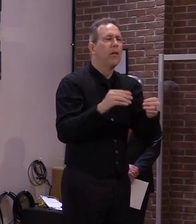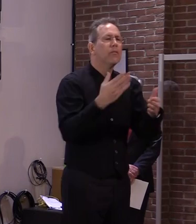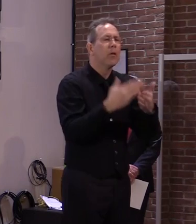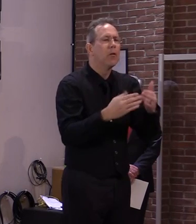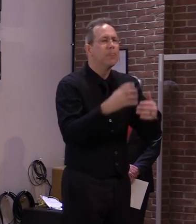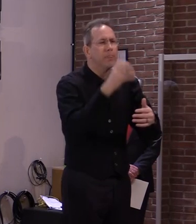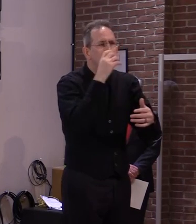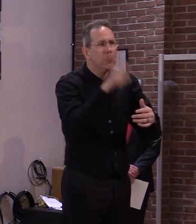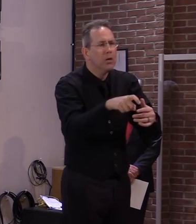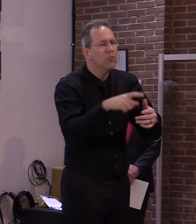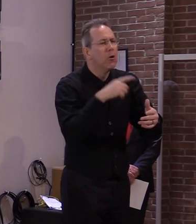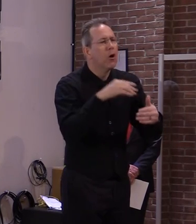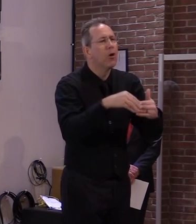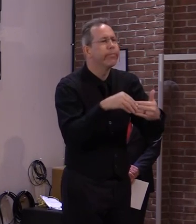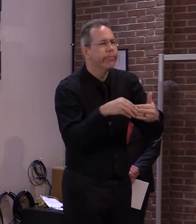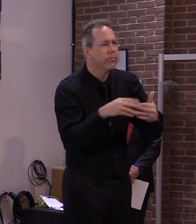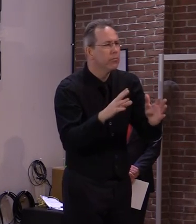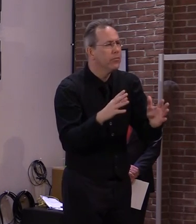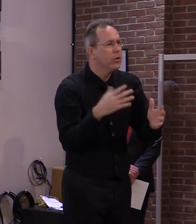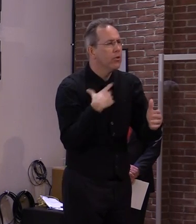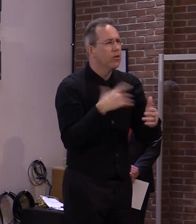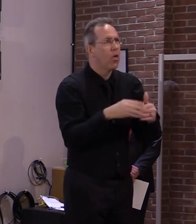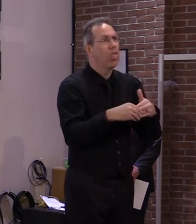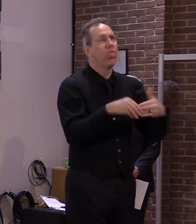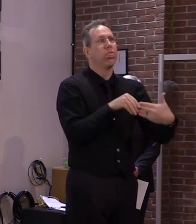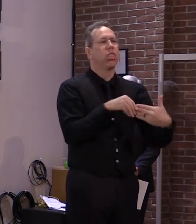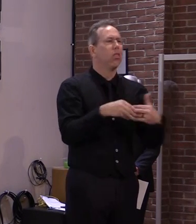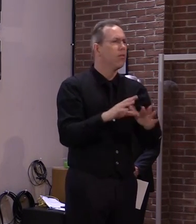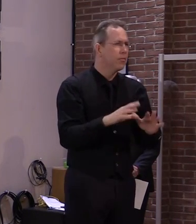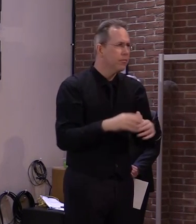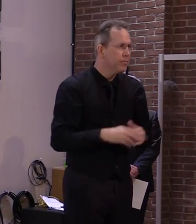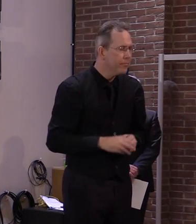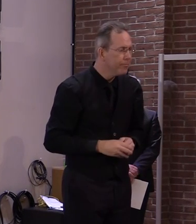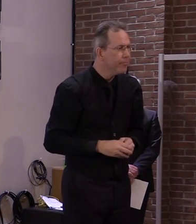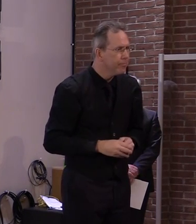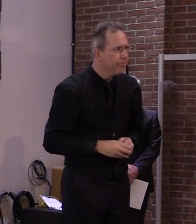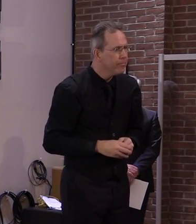But we'll have to evaluate that. Great. Thank you very much.